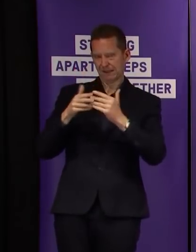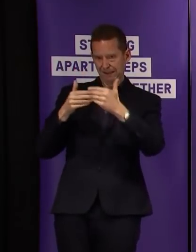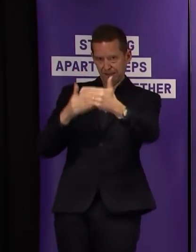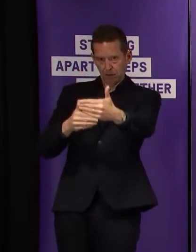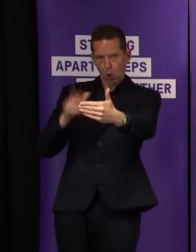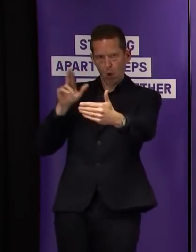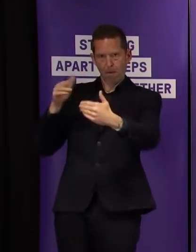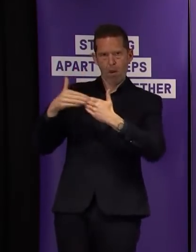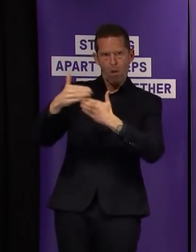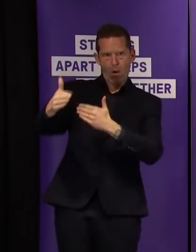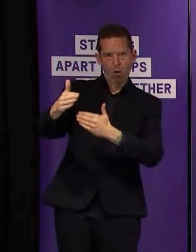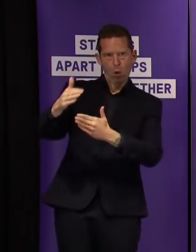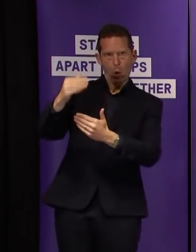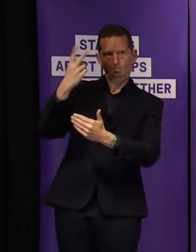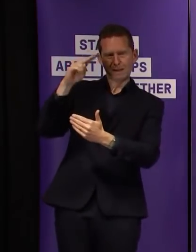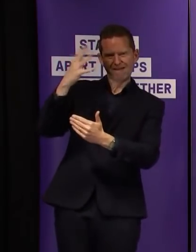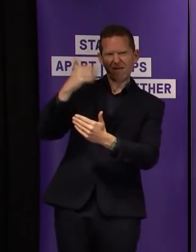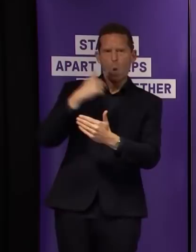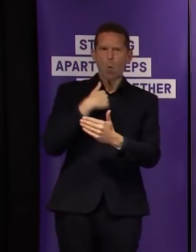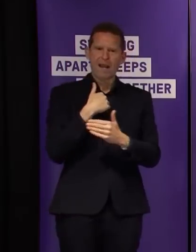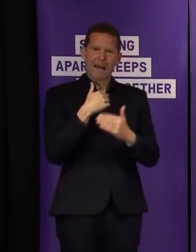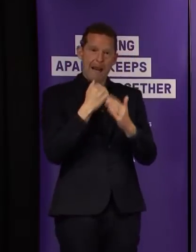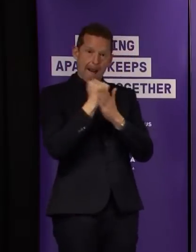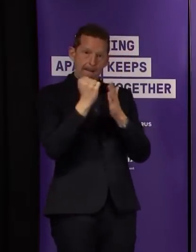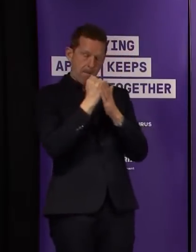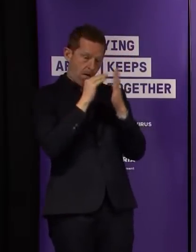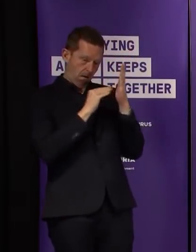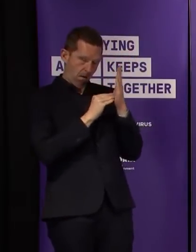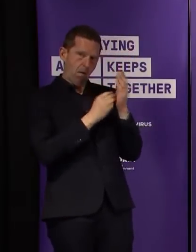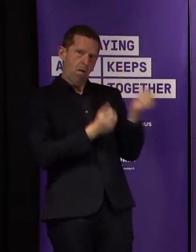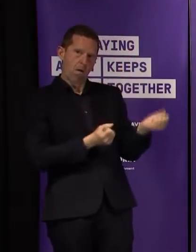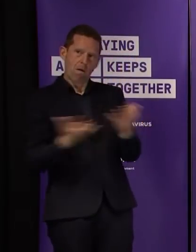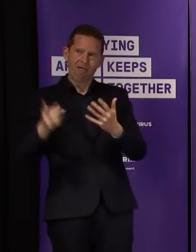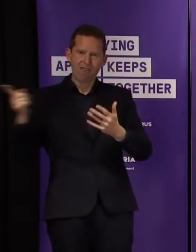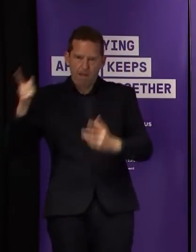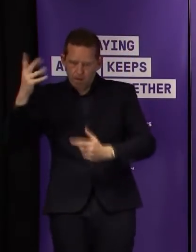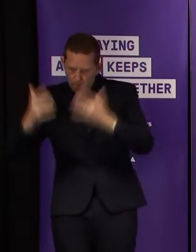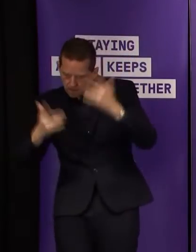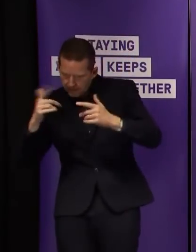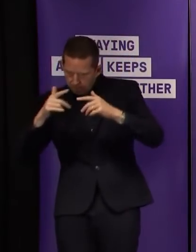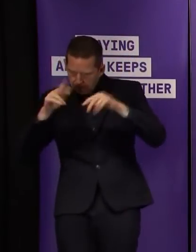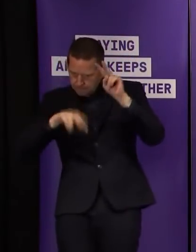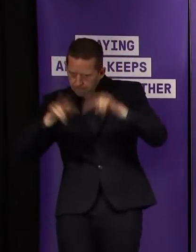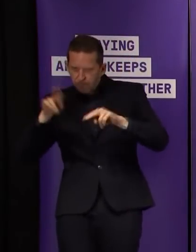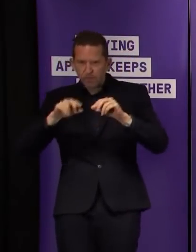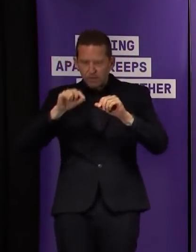would that look like? And they've gone and faithfully put in 1,000 different inputs, 1,000